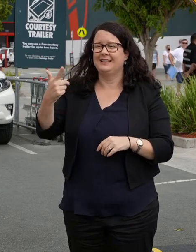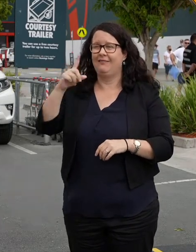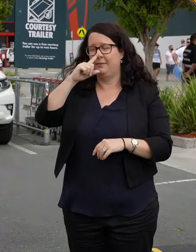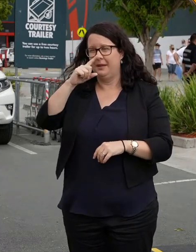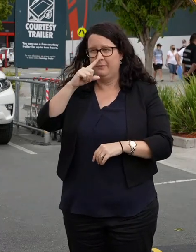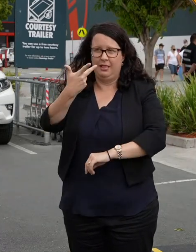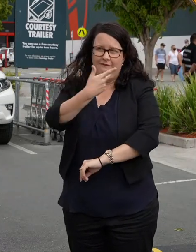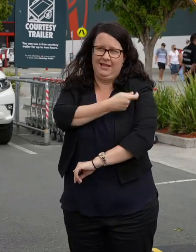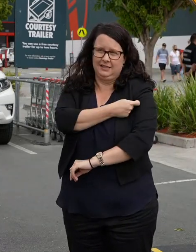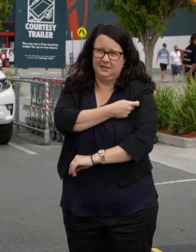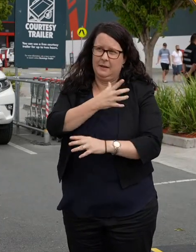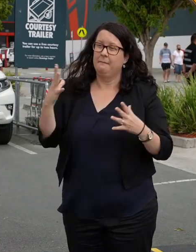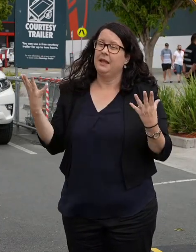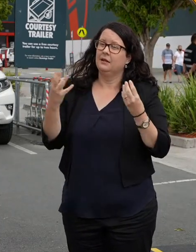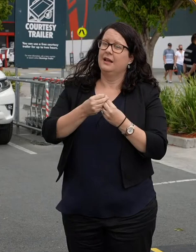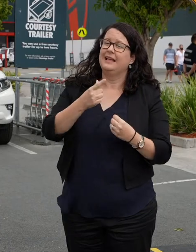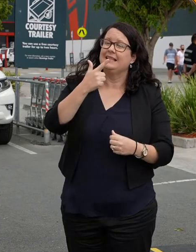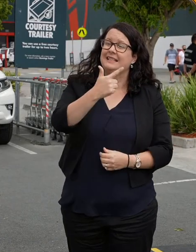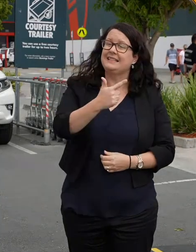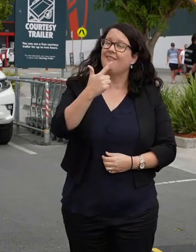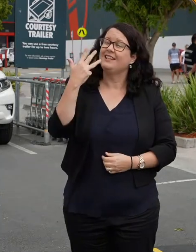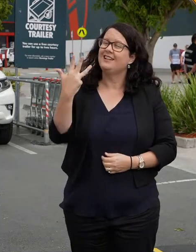so that puts us at